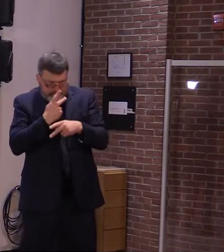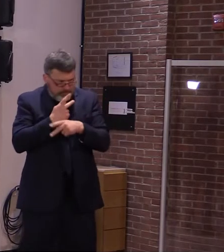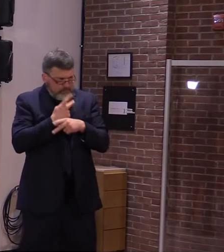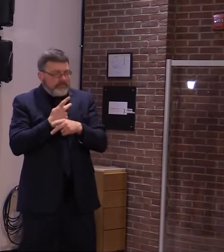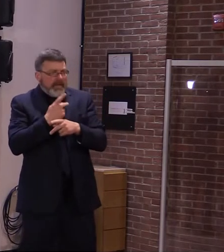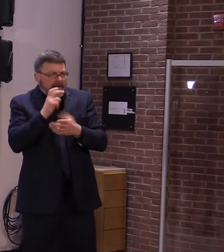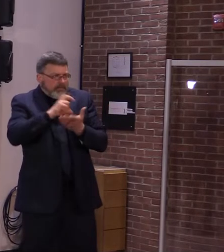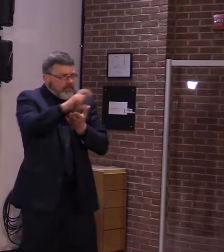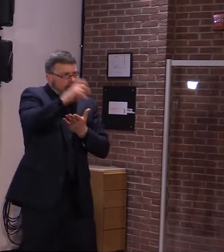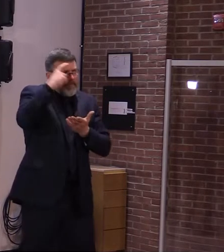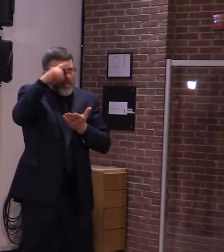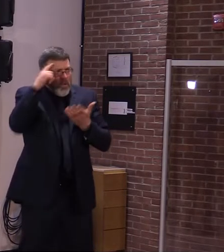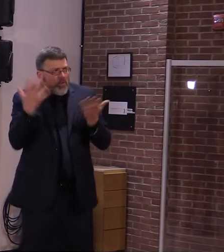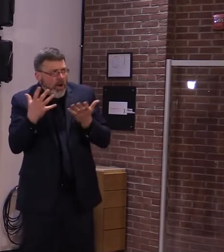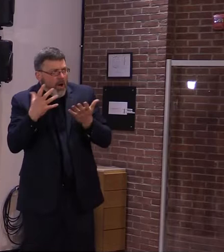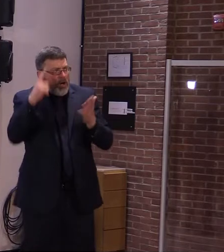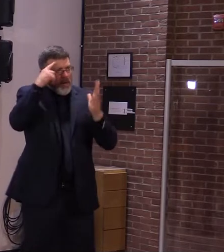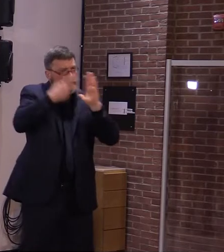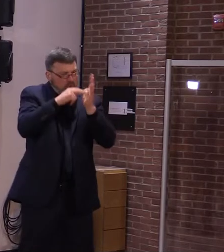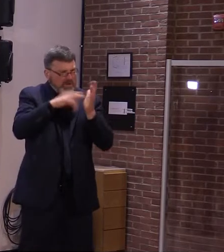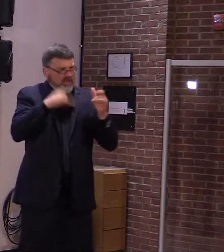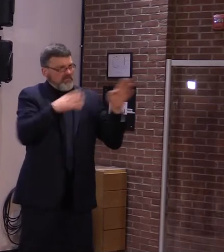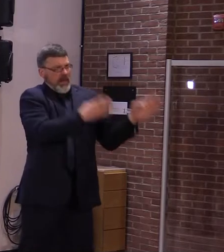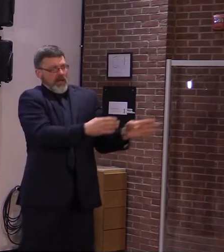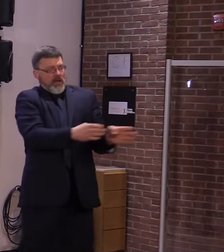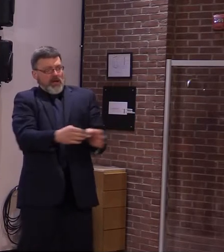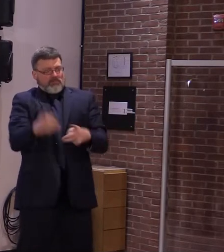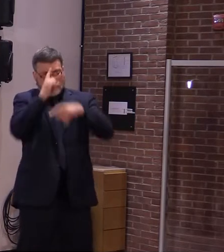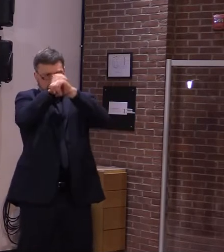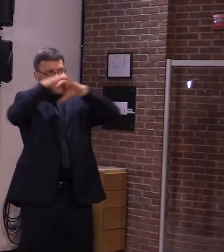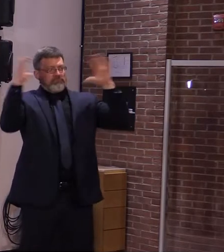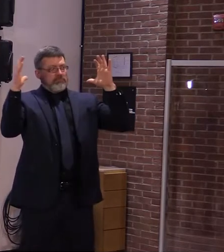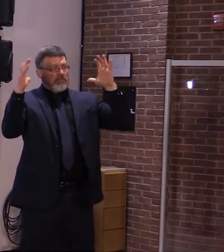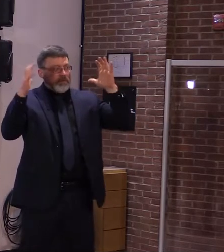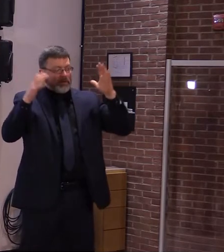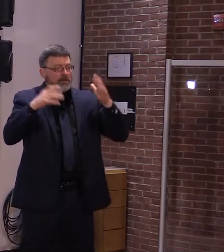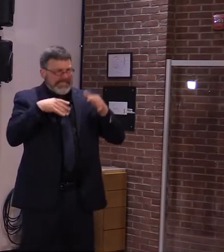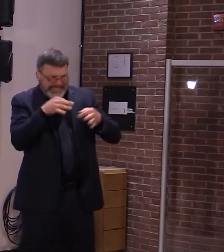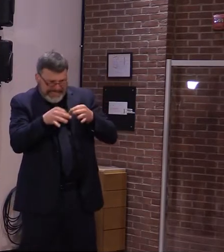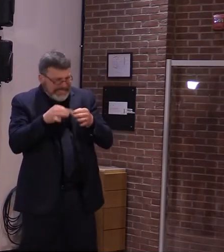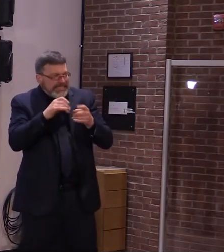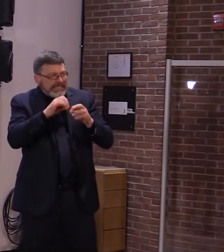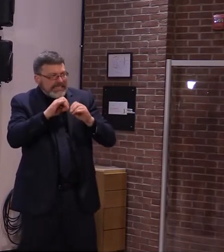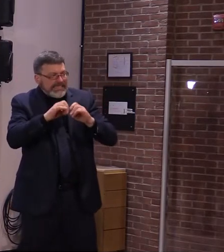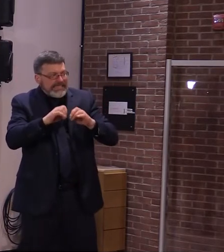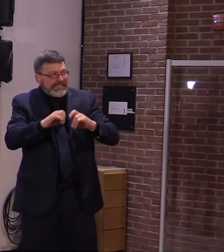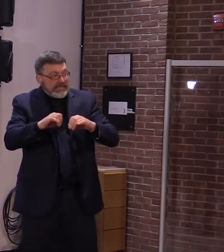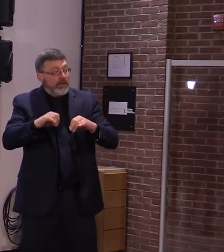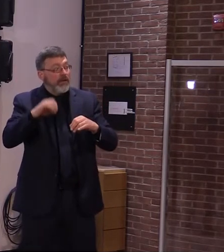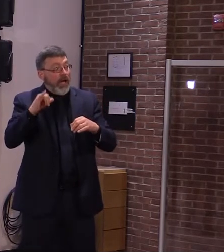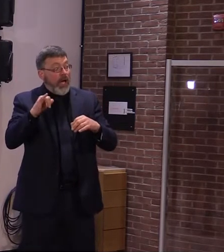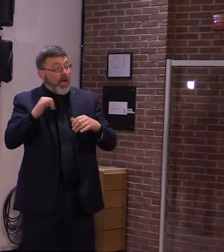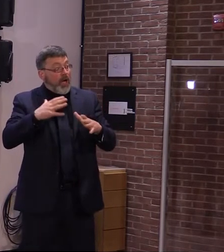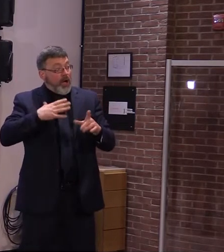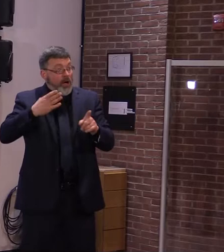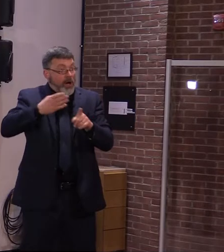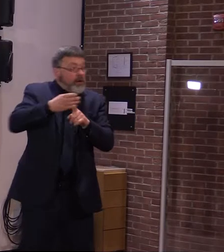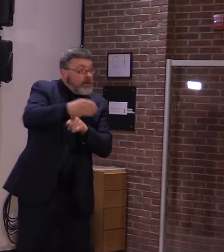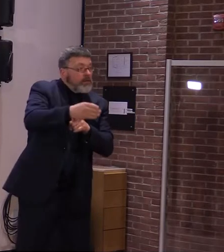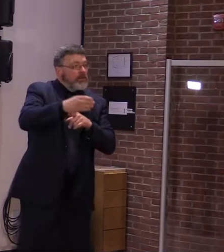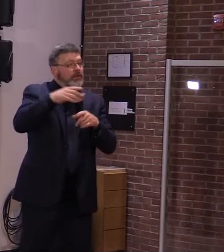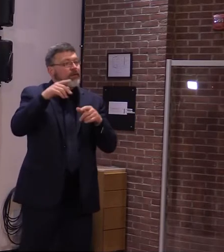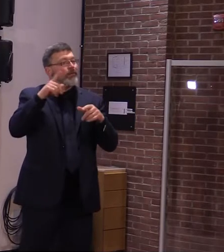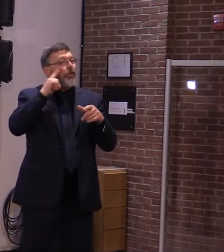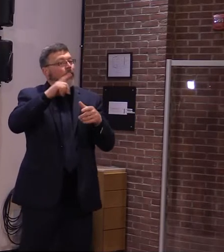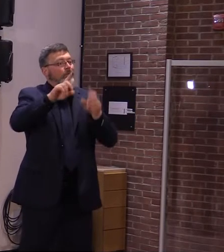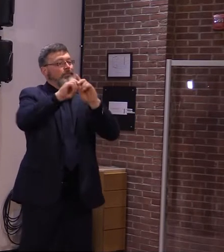formal process of stakeholder engagement and public comment, and we will use the priorities that emerge from the district-level recovery planning guide to guide